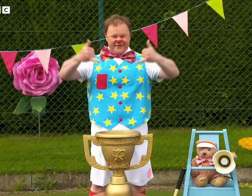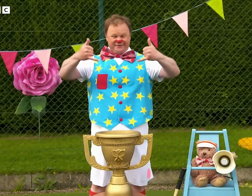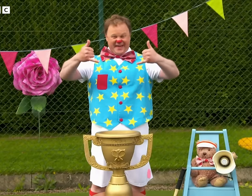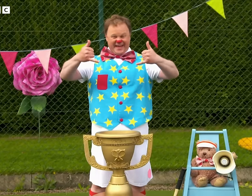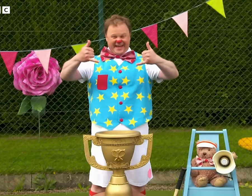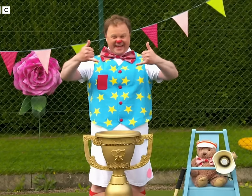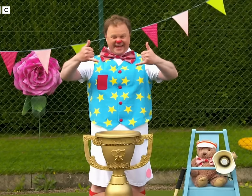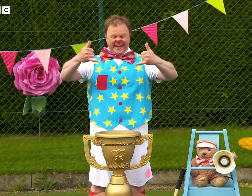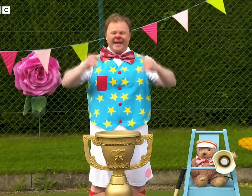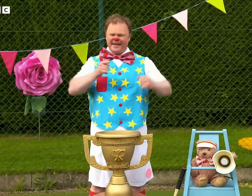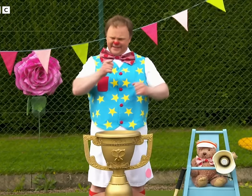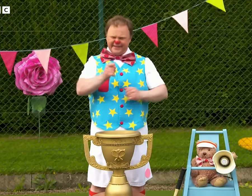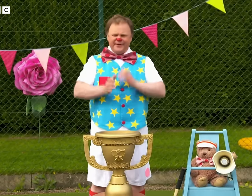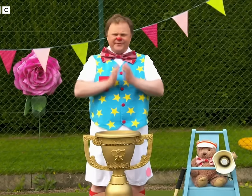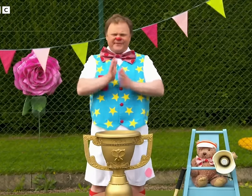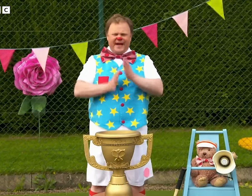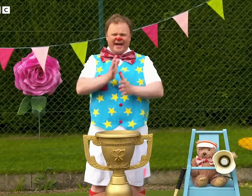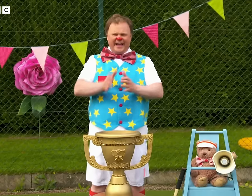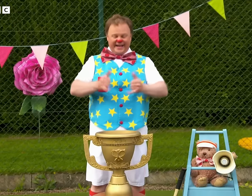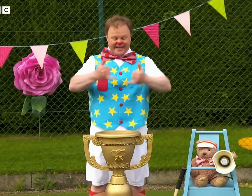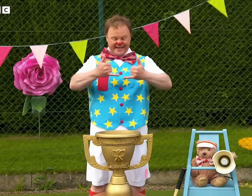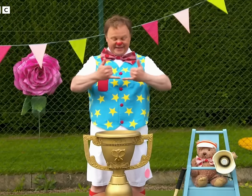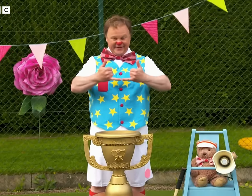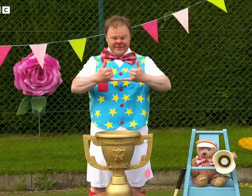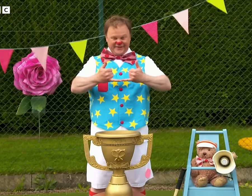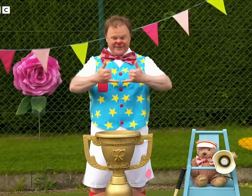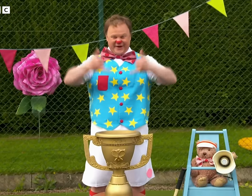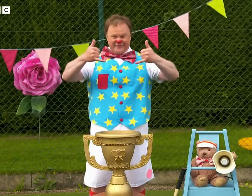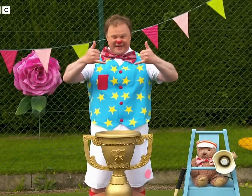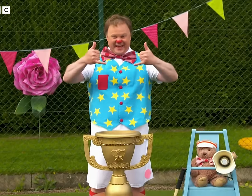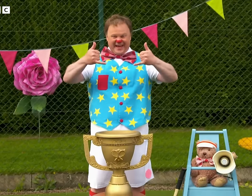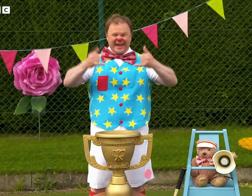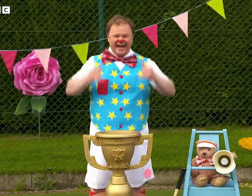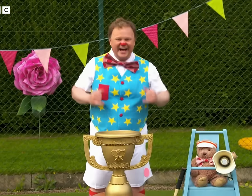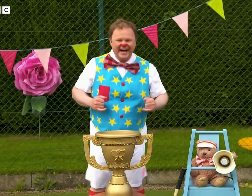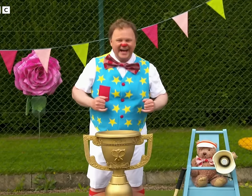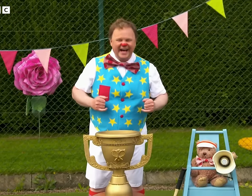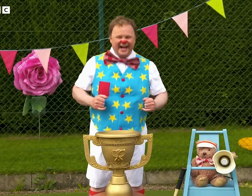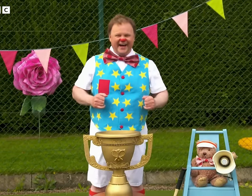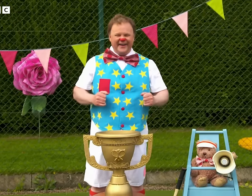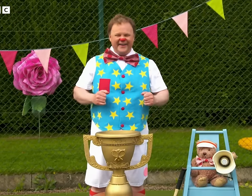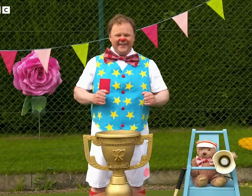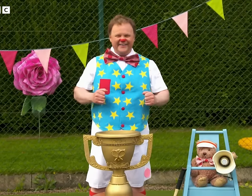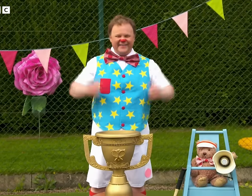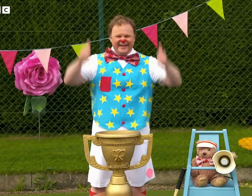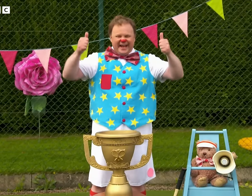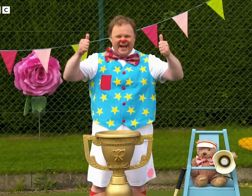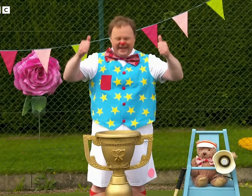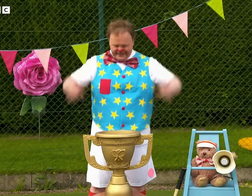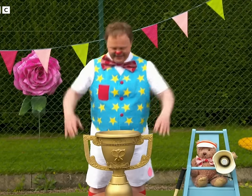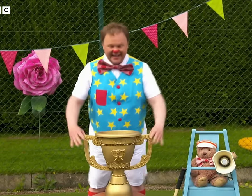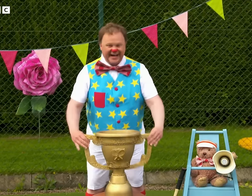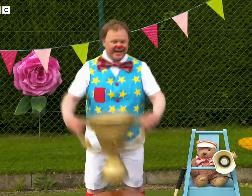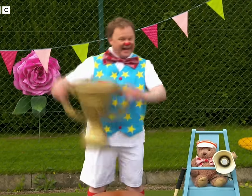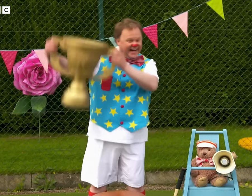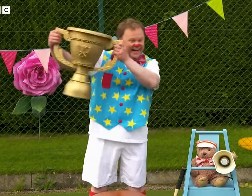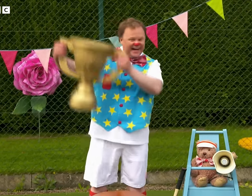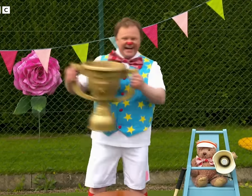Trophy. You sign. Trophy. Oh, well done. Thank you,